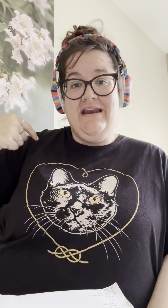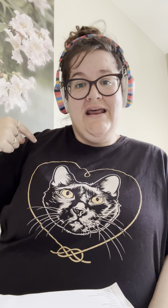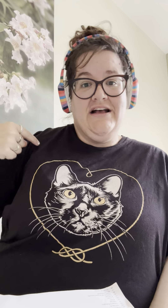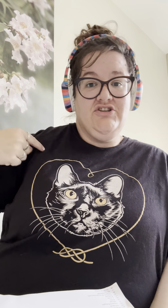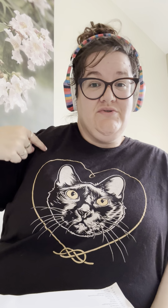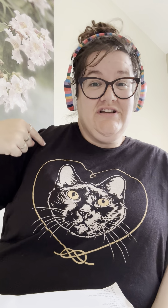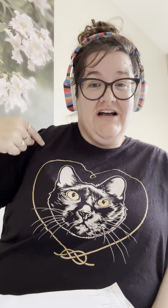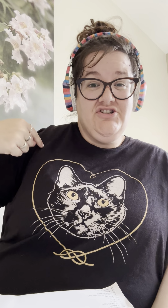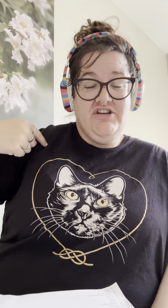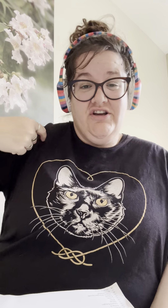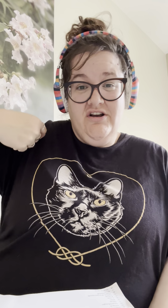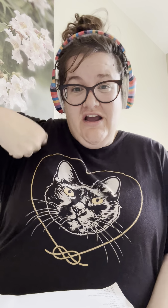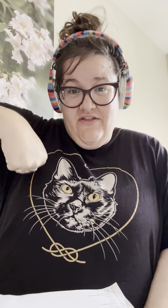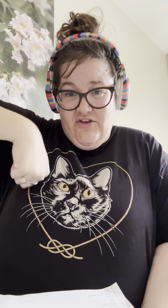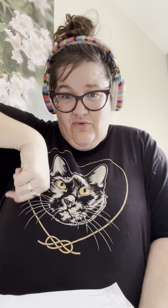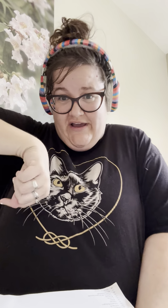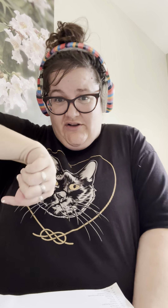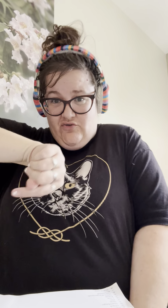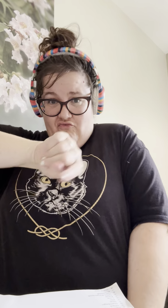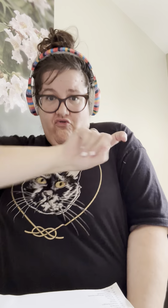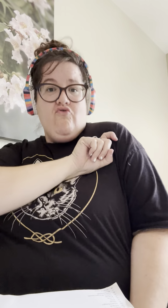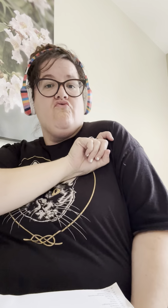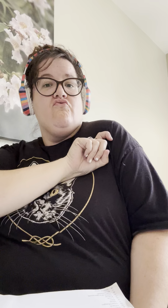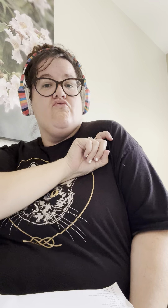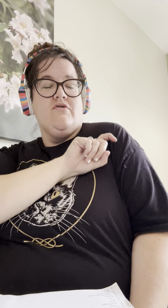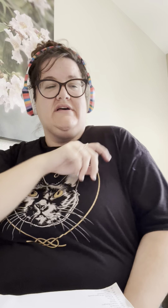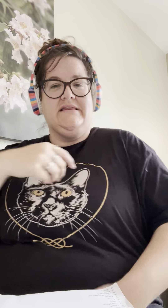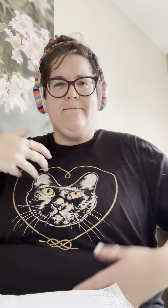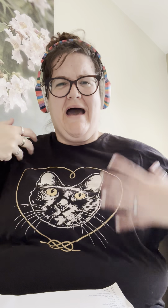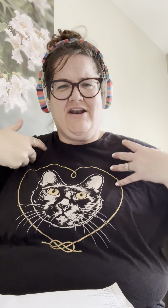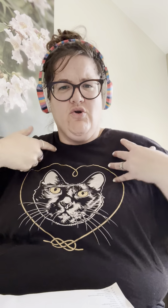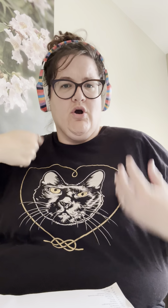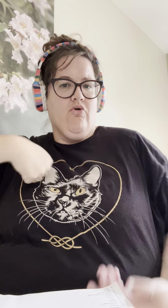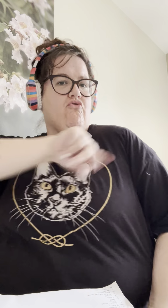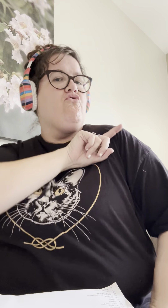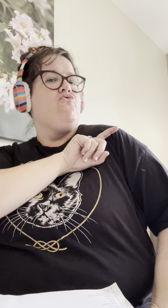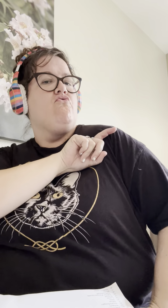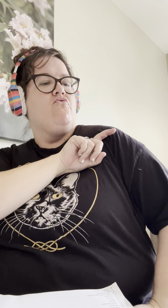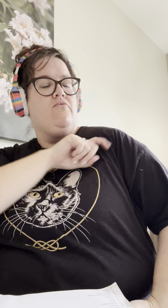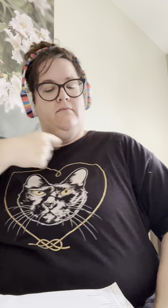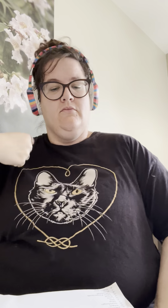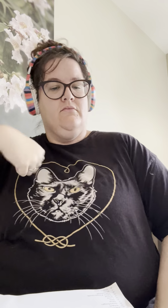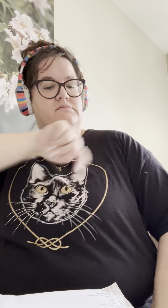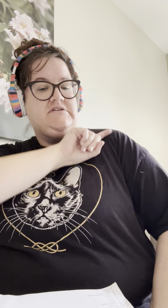as you touch here and then you like the matador. Spain.